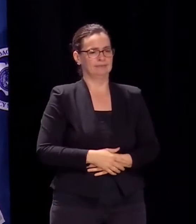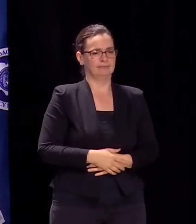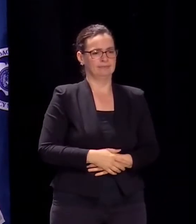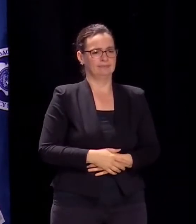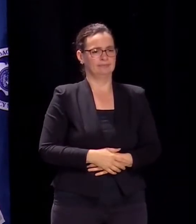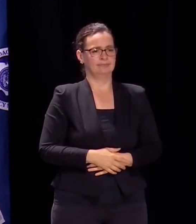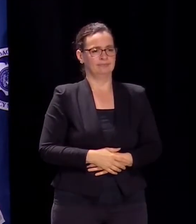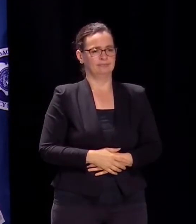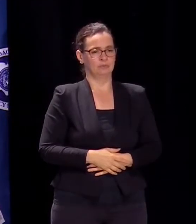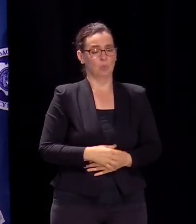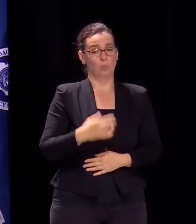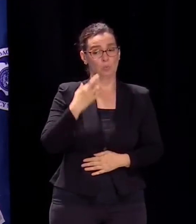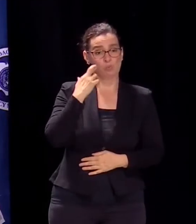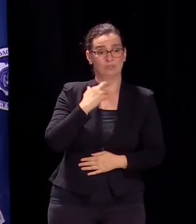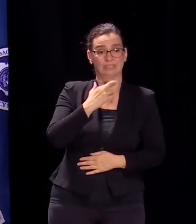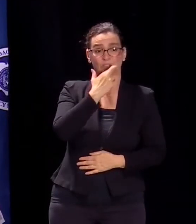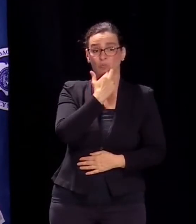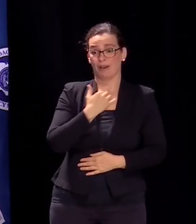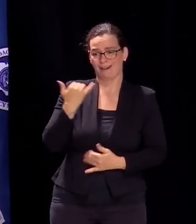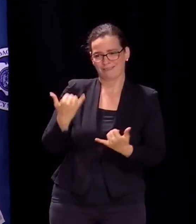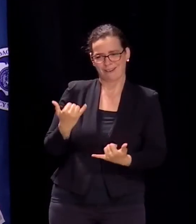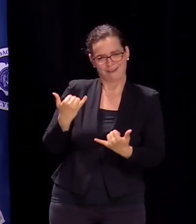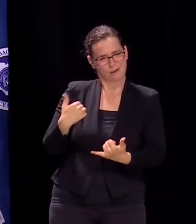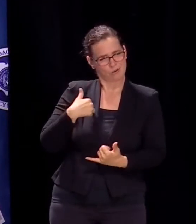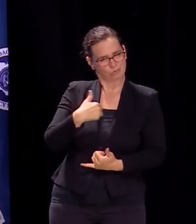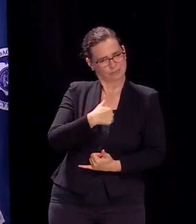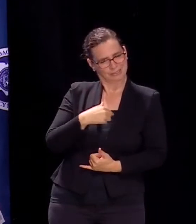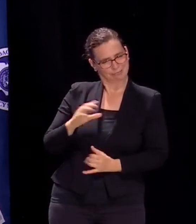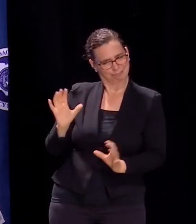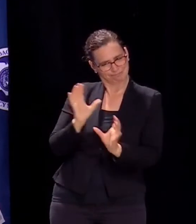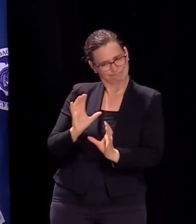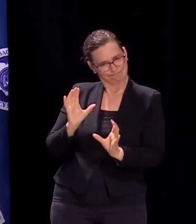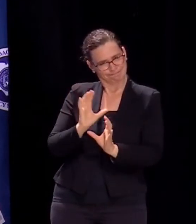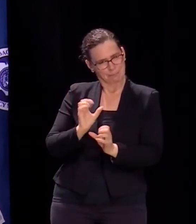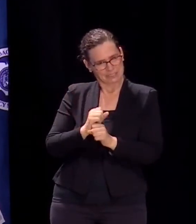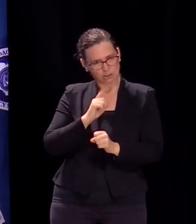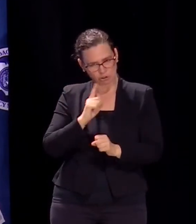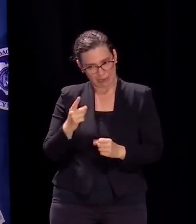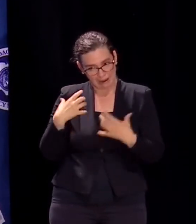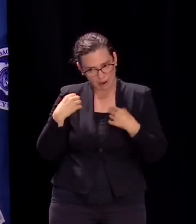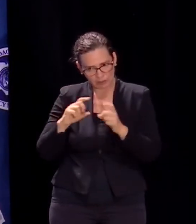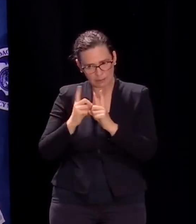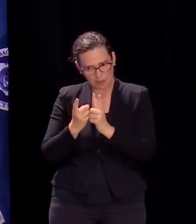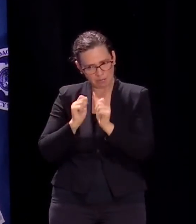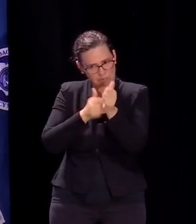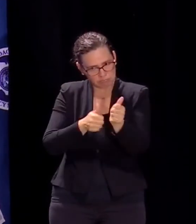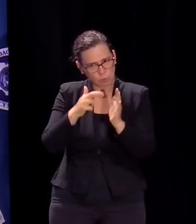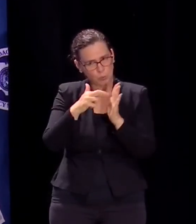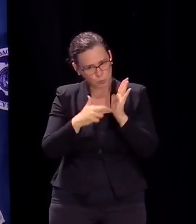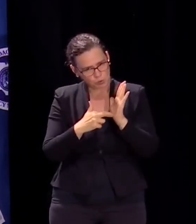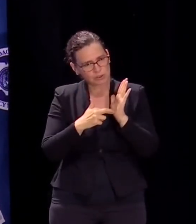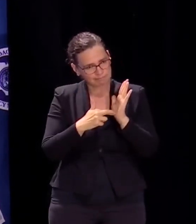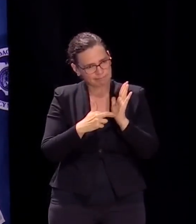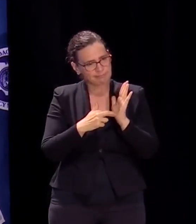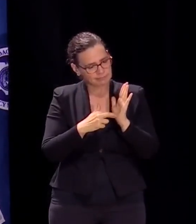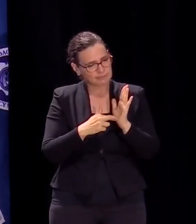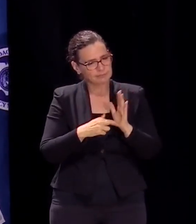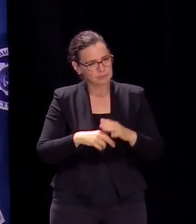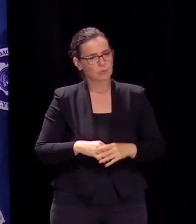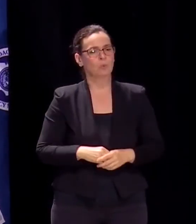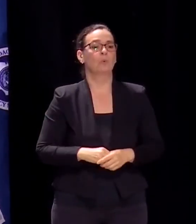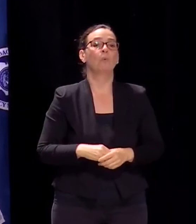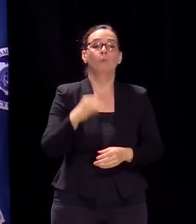what times are in a strong position to be very helpful with us in the event that eventually somebody has COVID that's